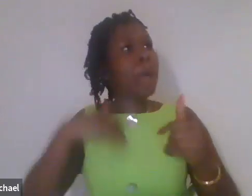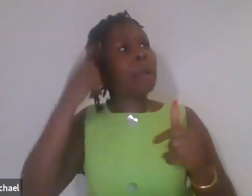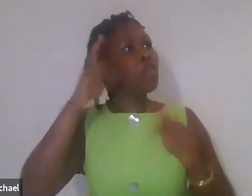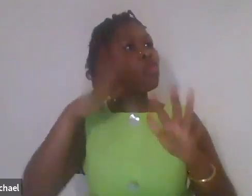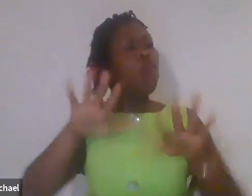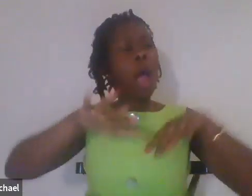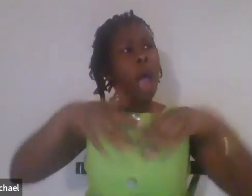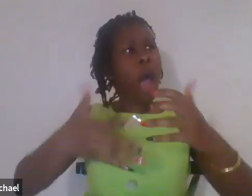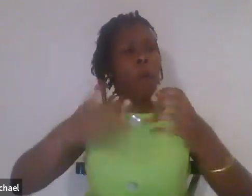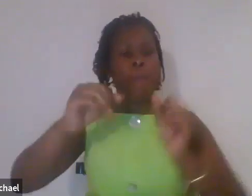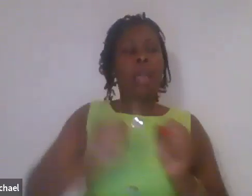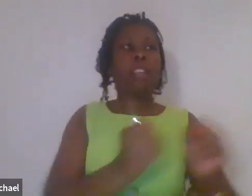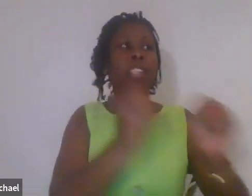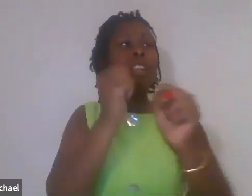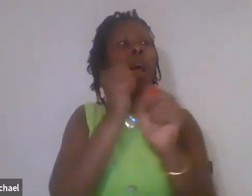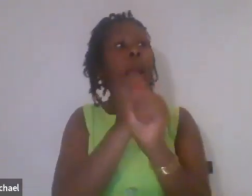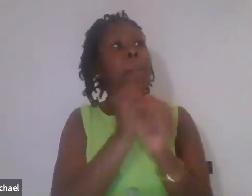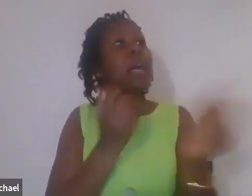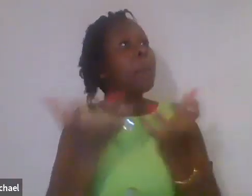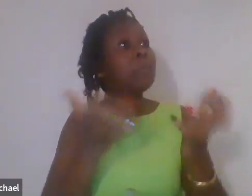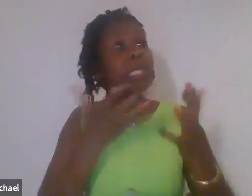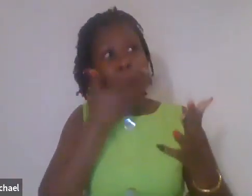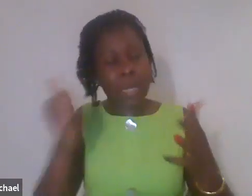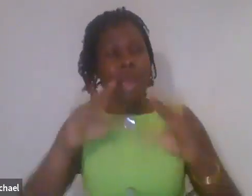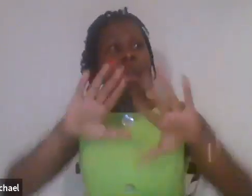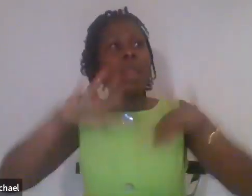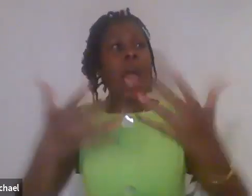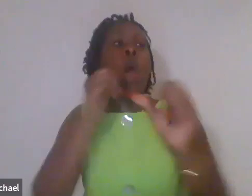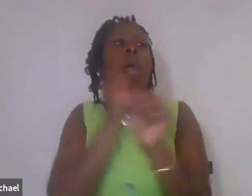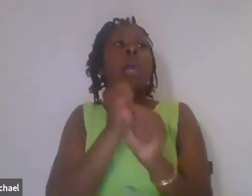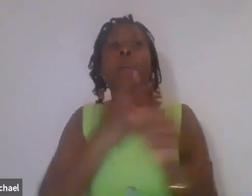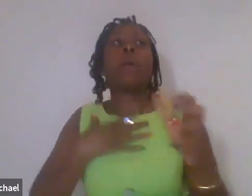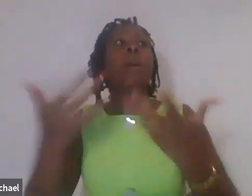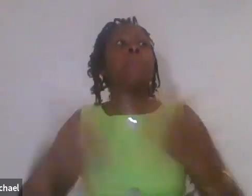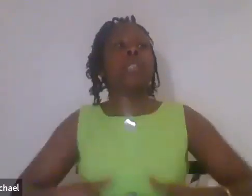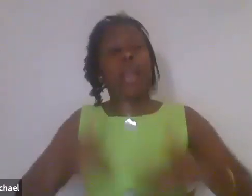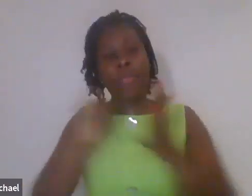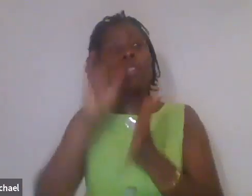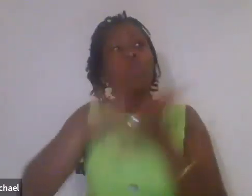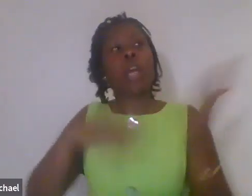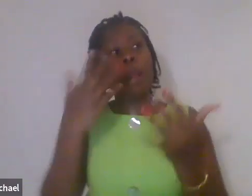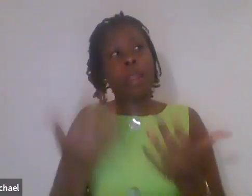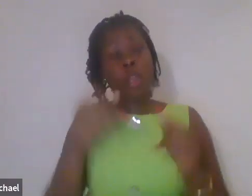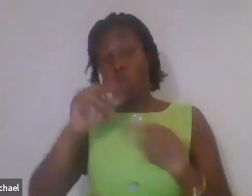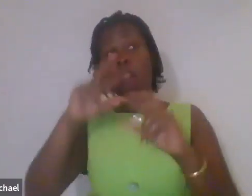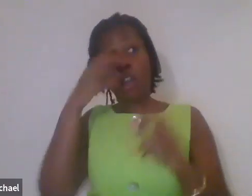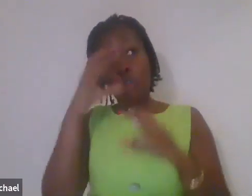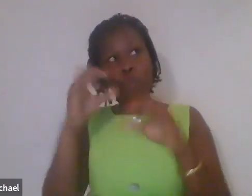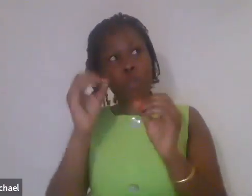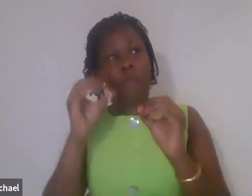and I don't with the know curfew, how we need to have strategies on how we can make the business better. That's what So I'm reading The Secrets. I